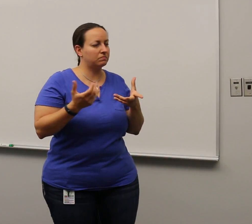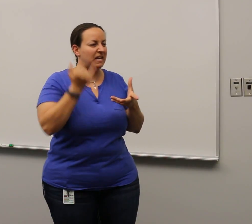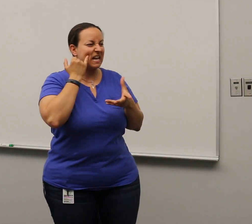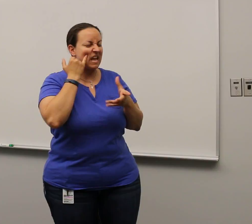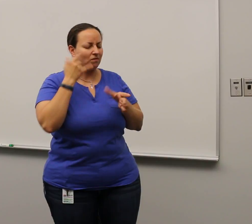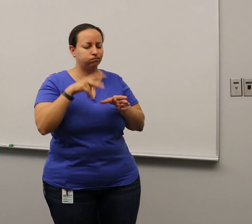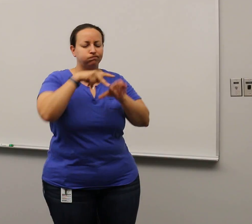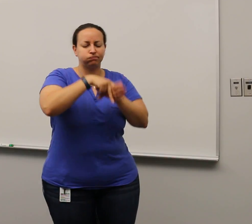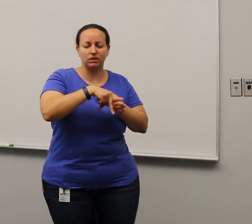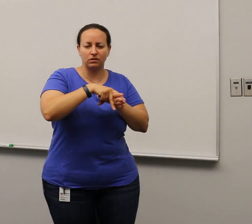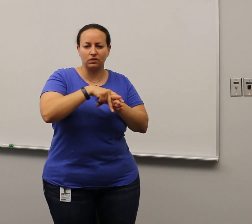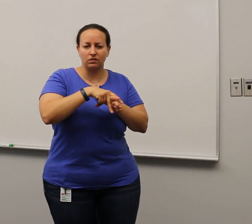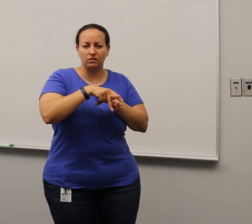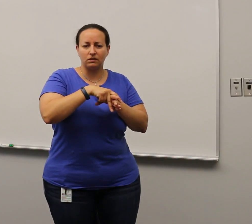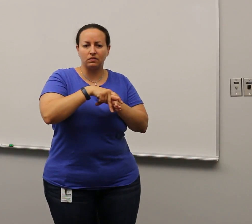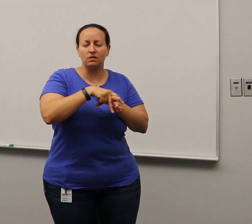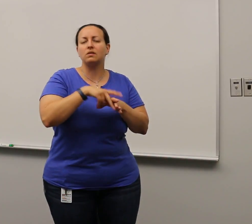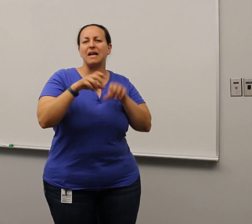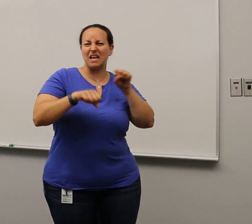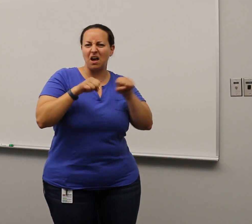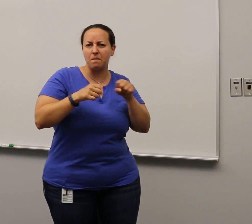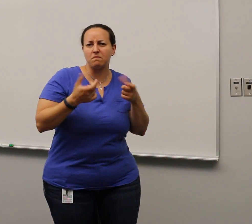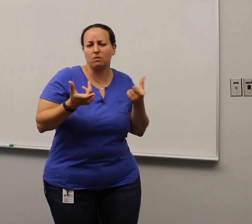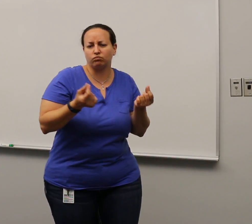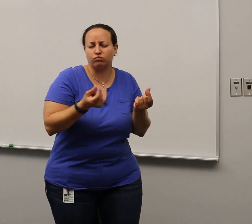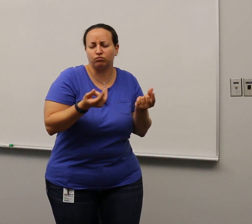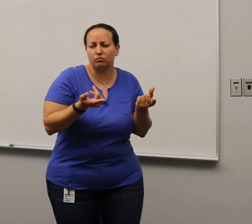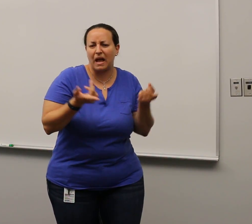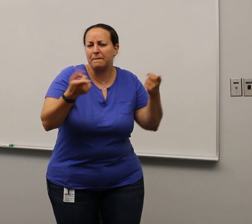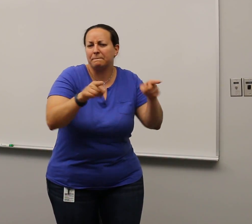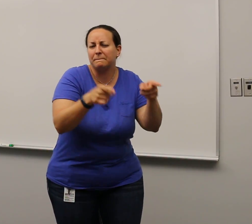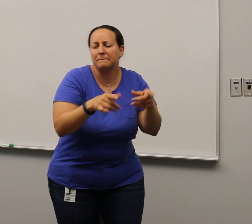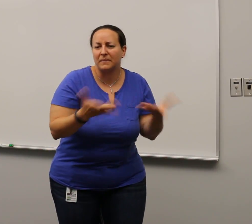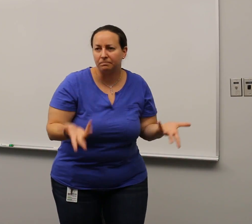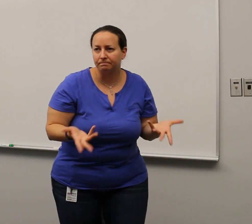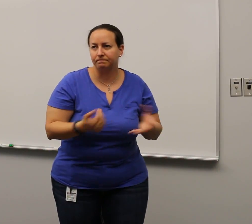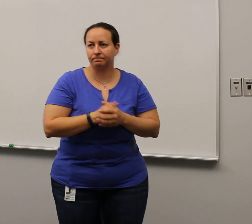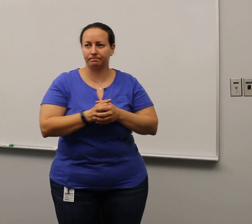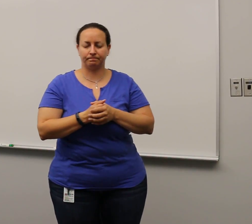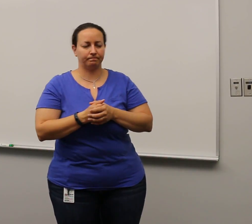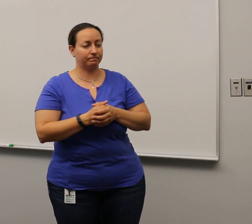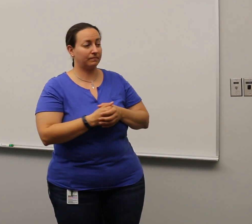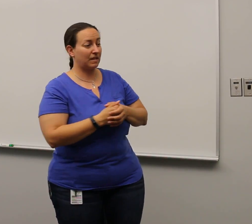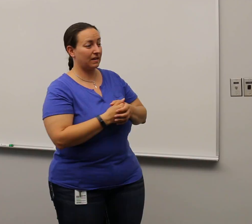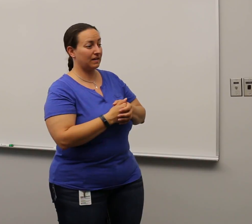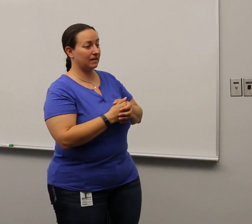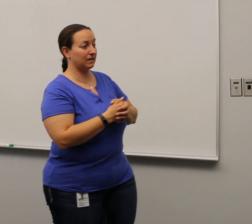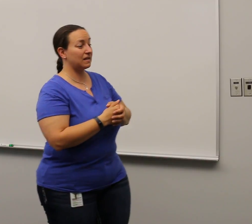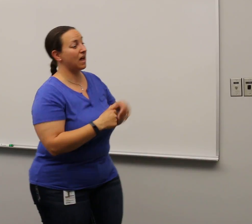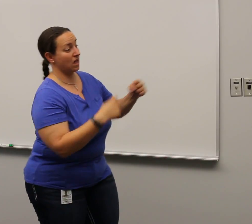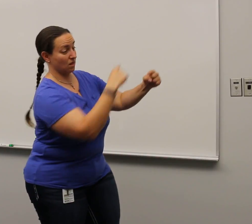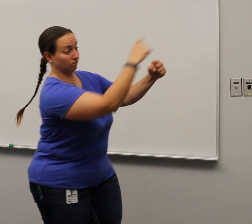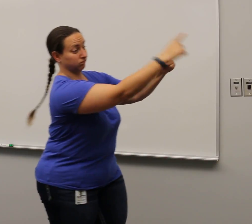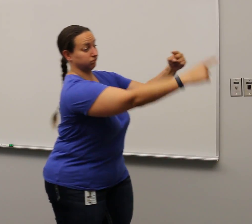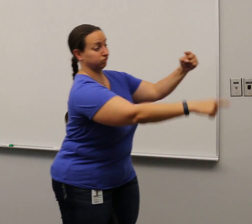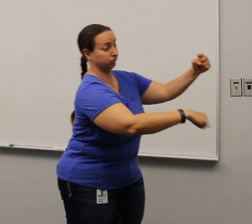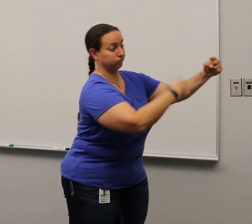bike? So now the next activity with them is to take a piece of chalk and put a mark on your rear tire. In this case, I have it